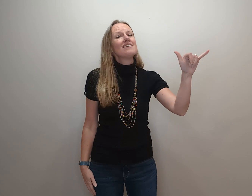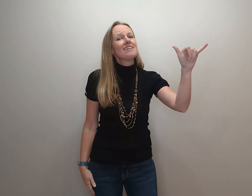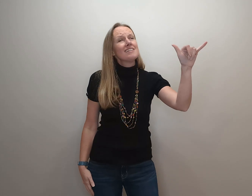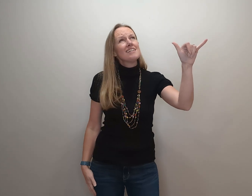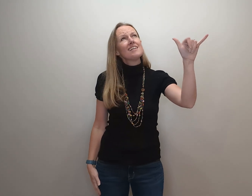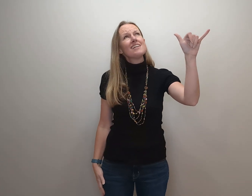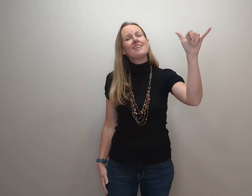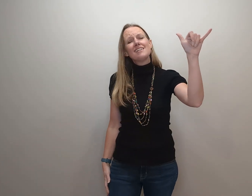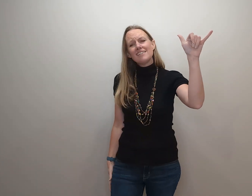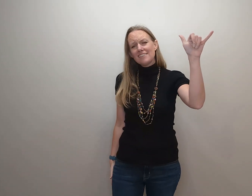eternity.